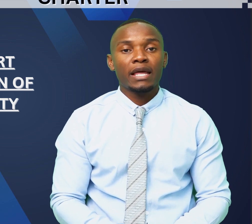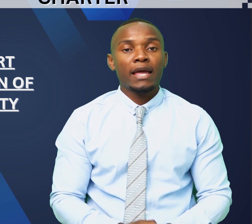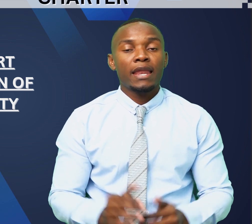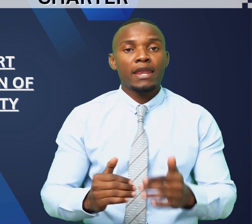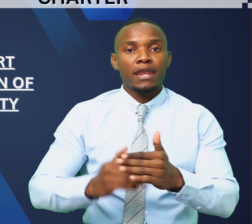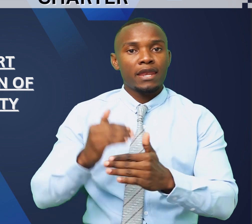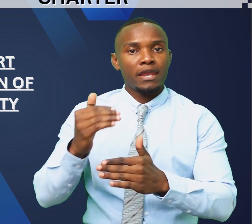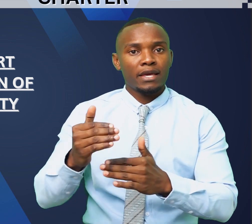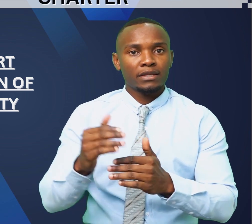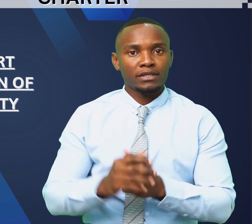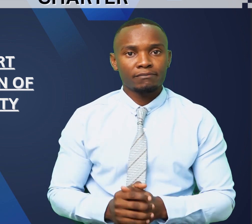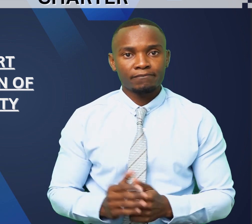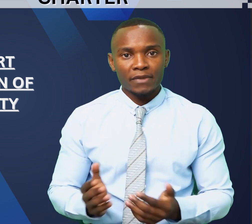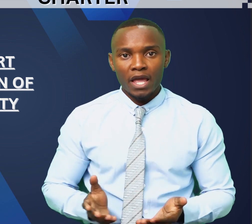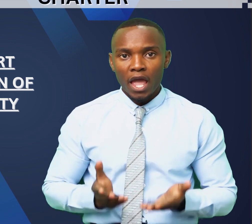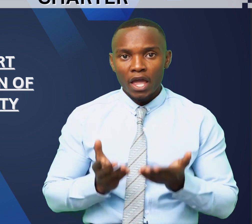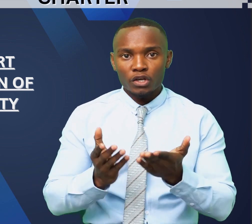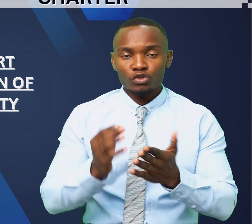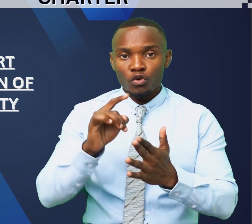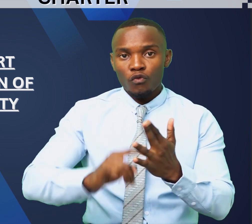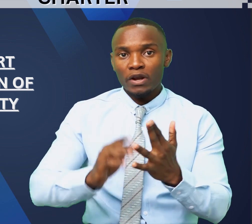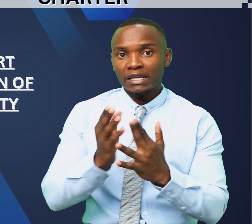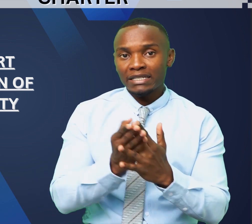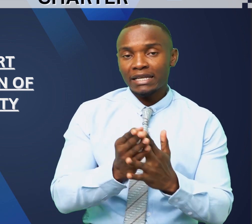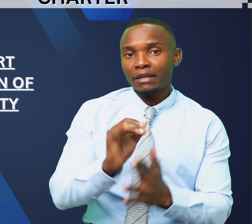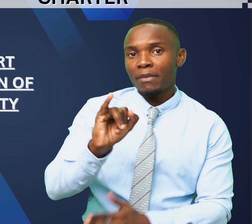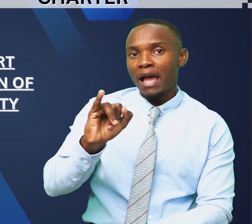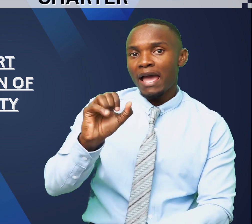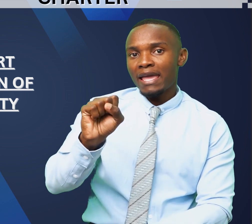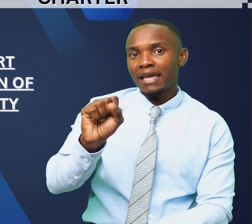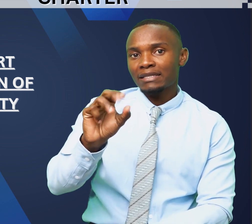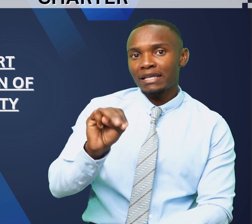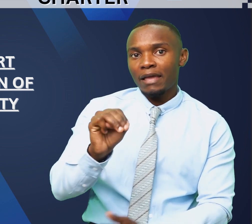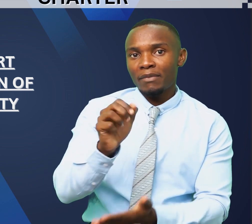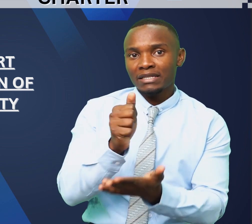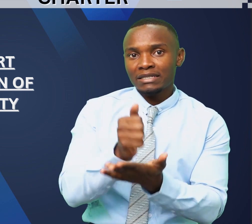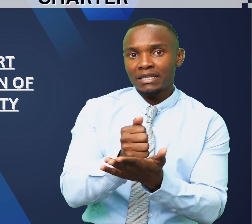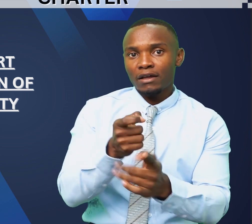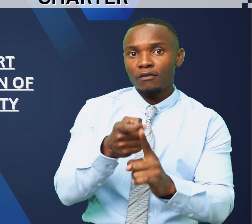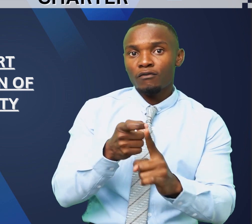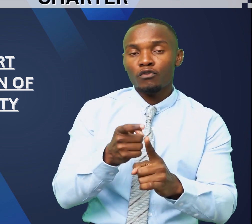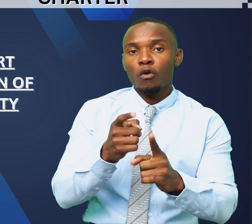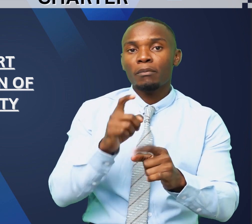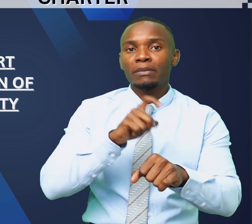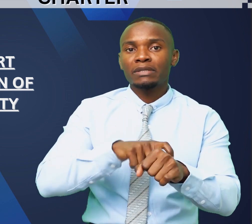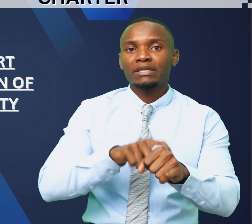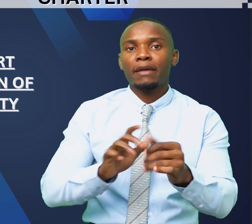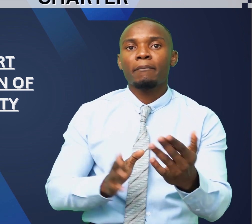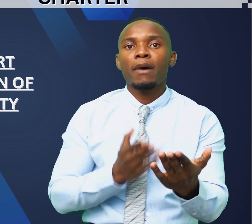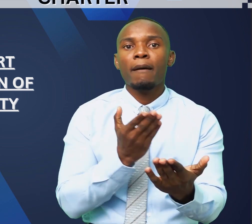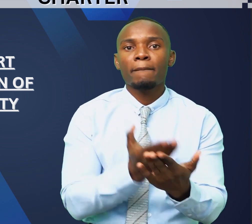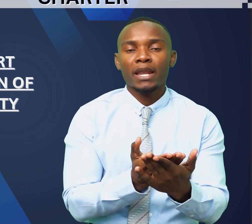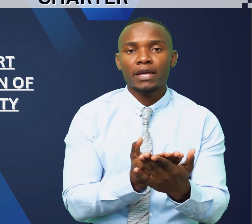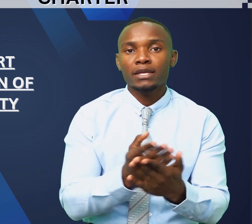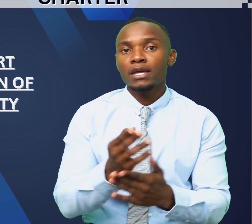Service rendered: issuance of interim ISM stickers from the date of application.